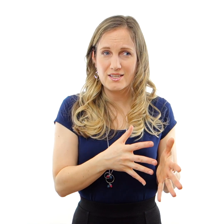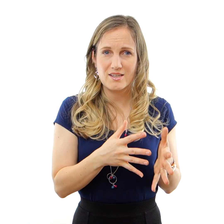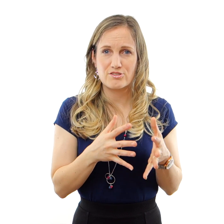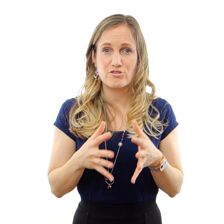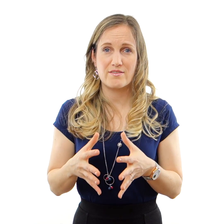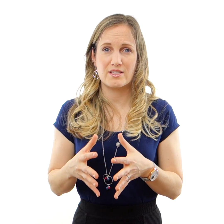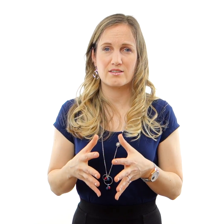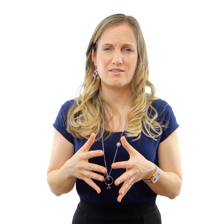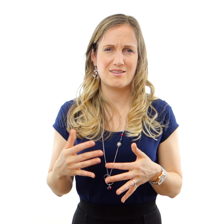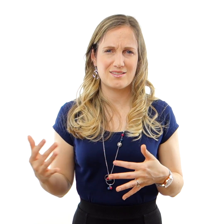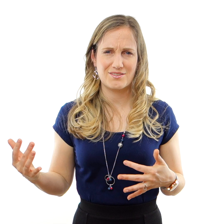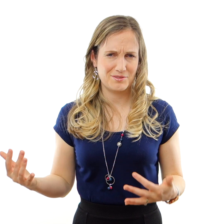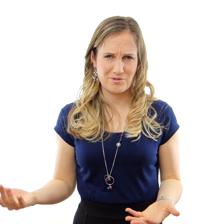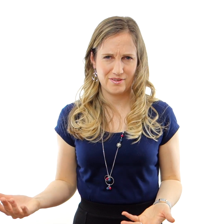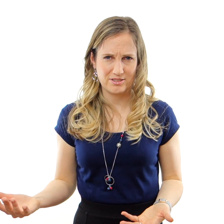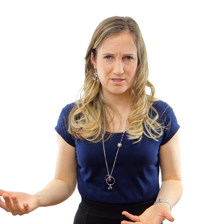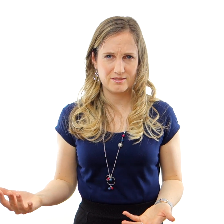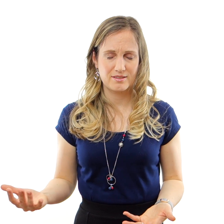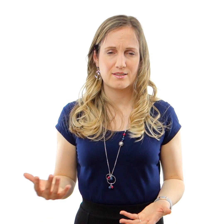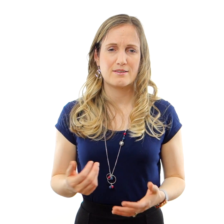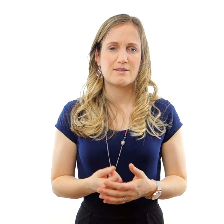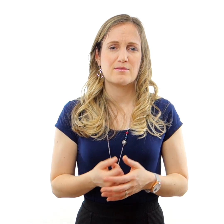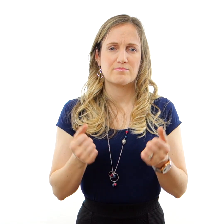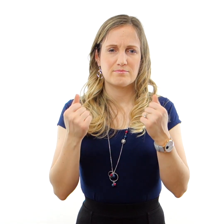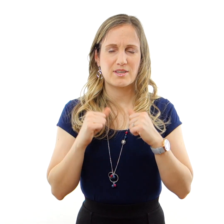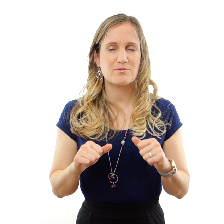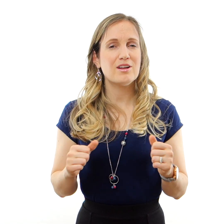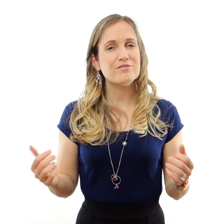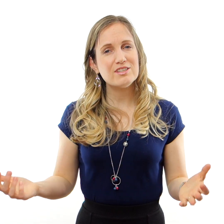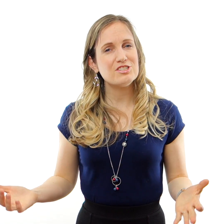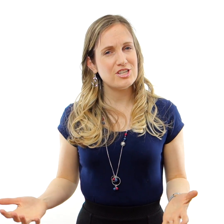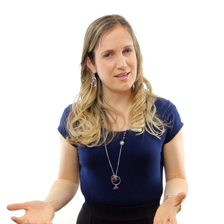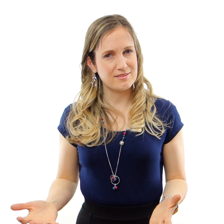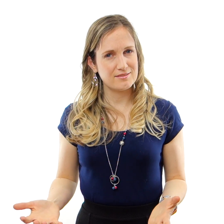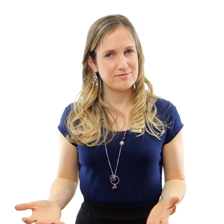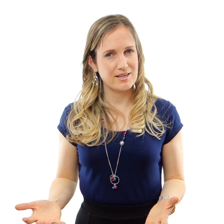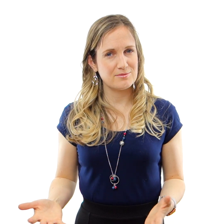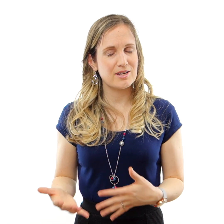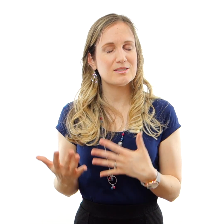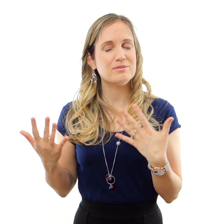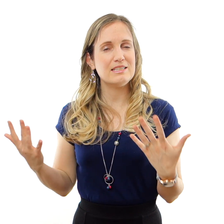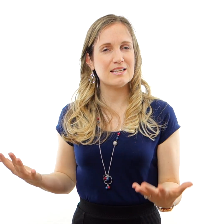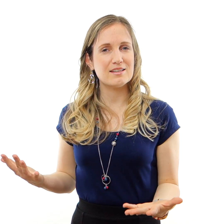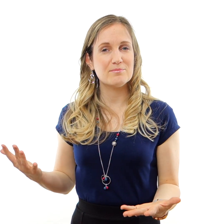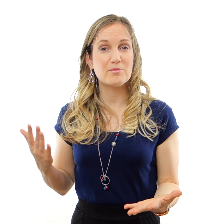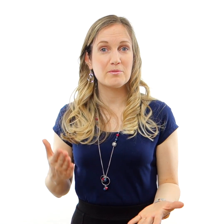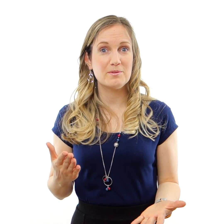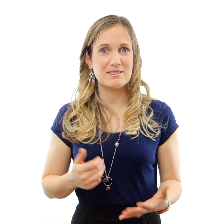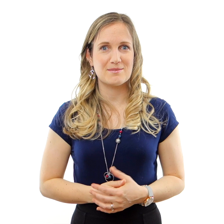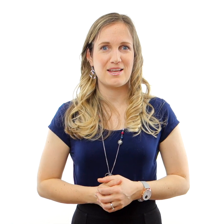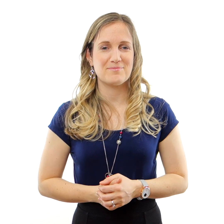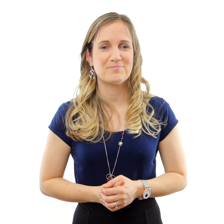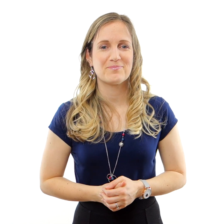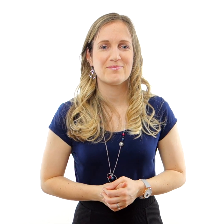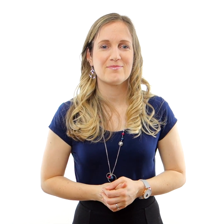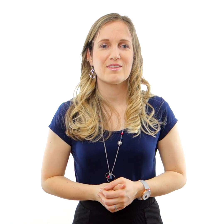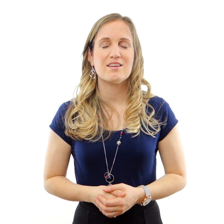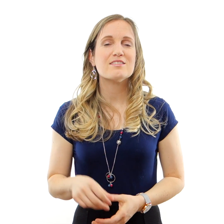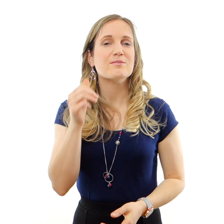and striving, not necessarily perfection. Because we're not finished yet, right? We're not complete yet, but we will be someday. So